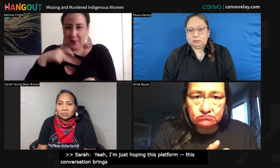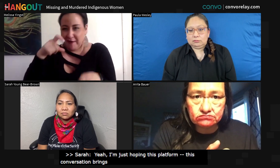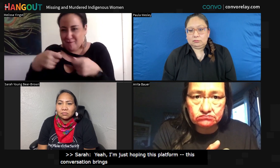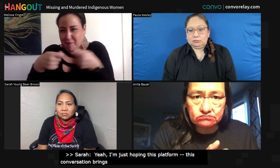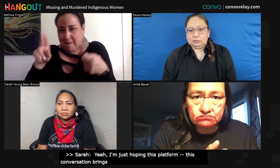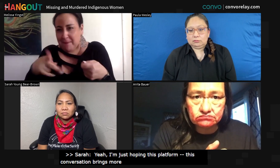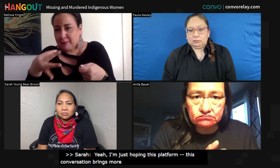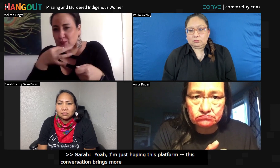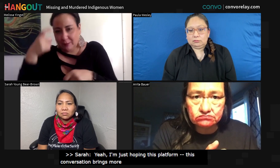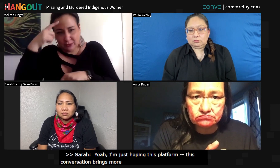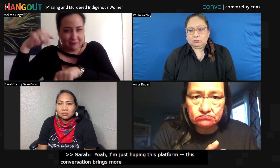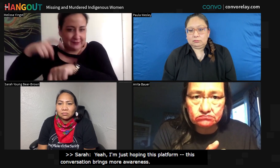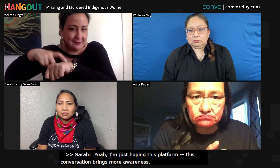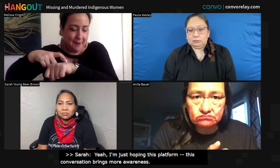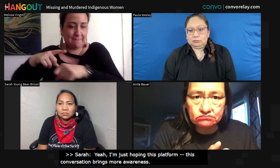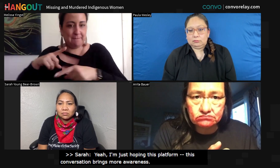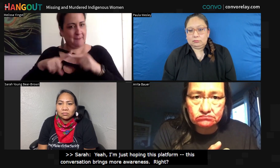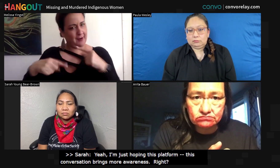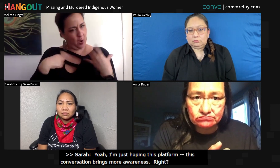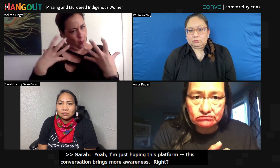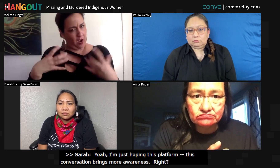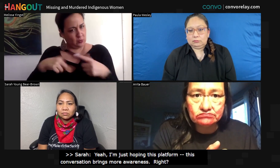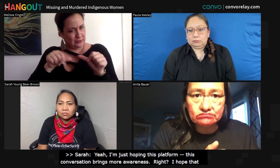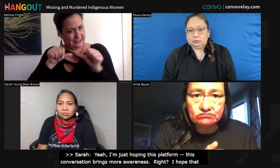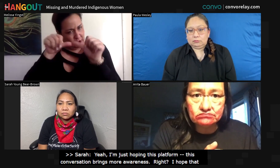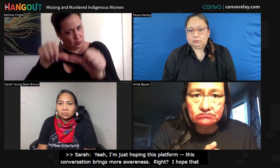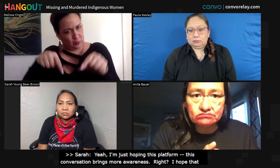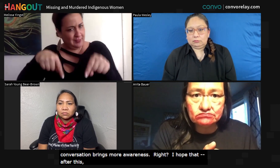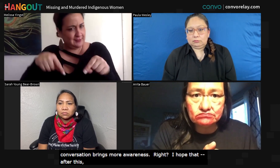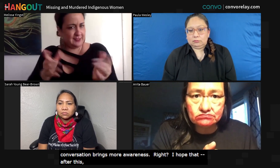this talk that it doesn't just stay here.